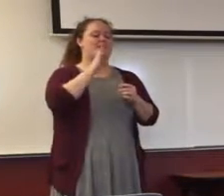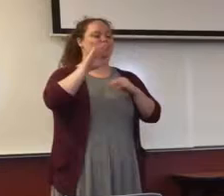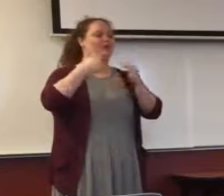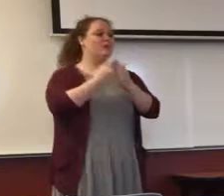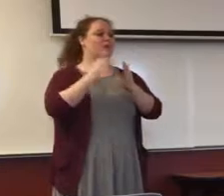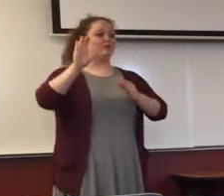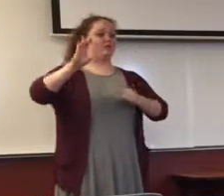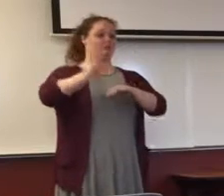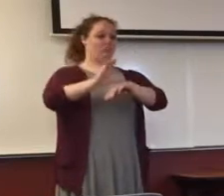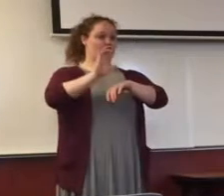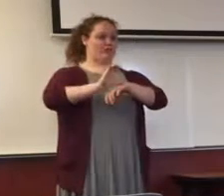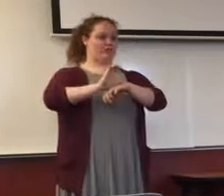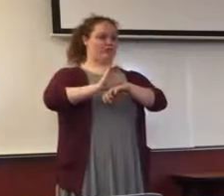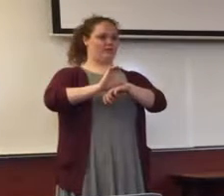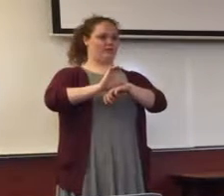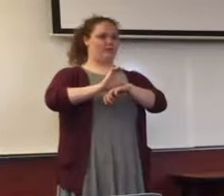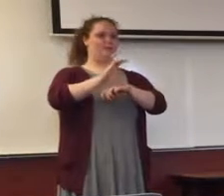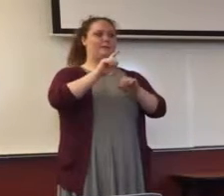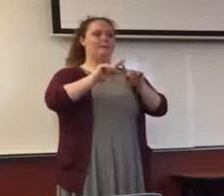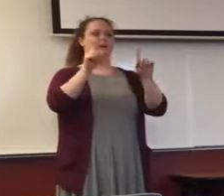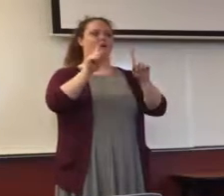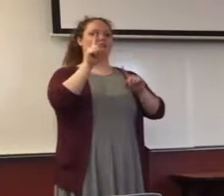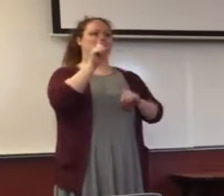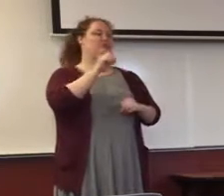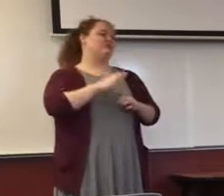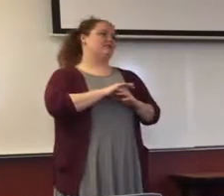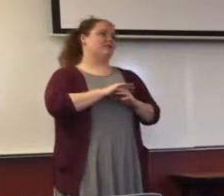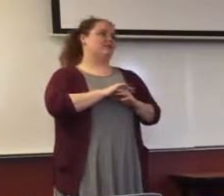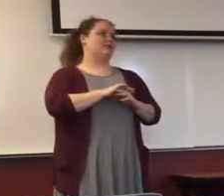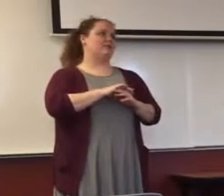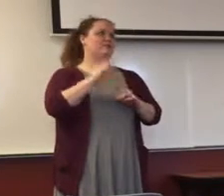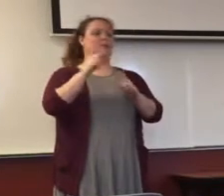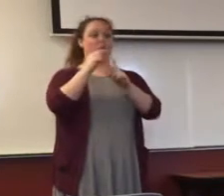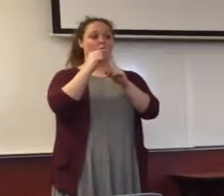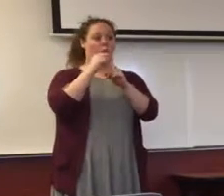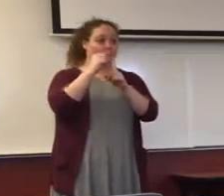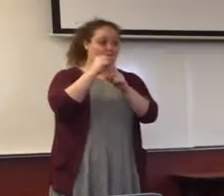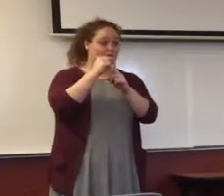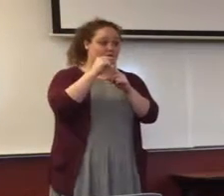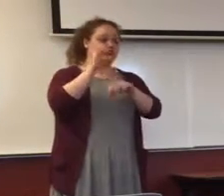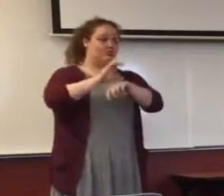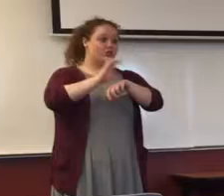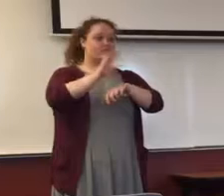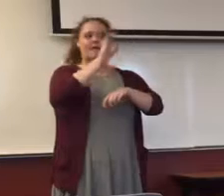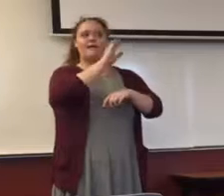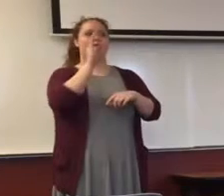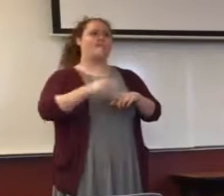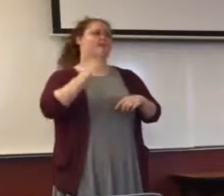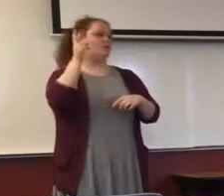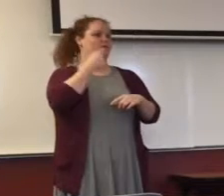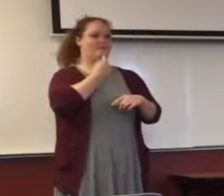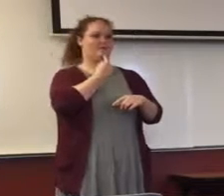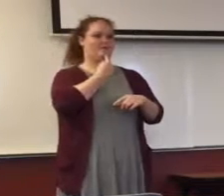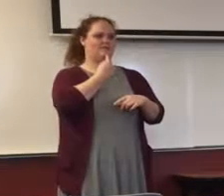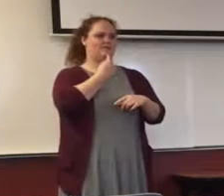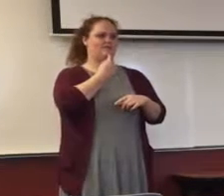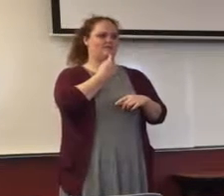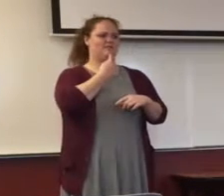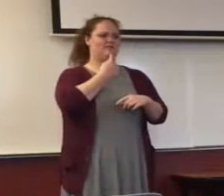like, where did this happen, Grandma? And she's like, the church. I'm like, you did not say that, I promise you.